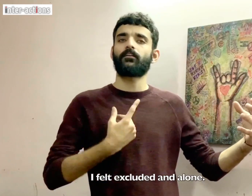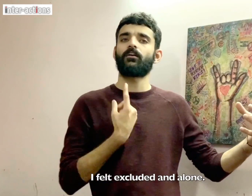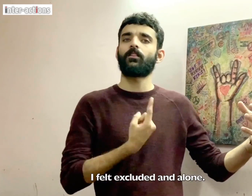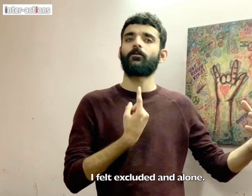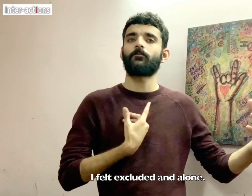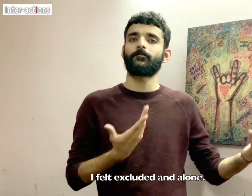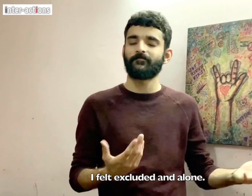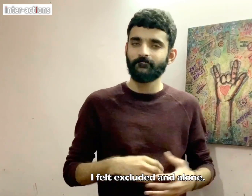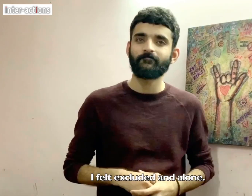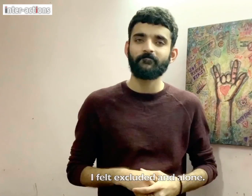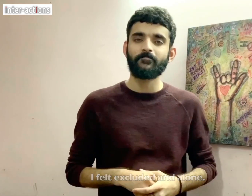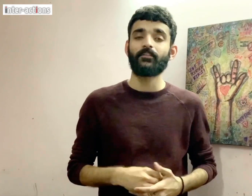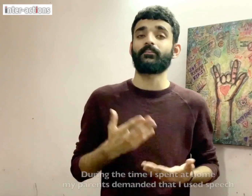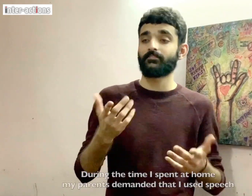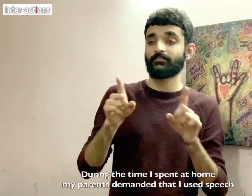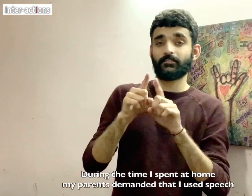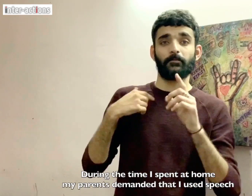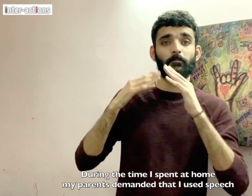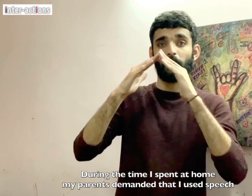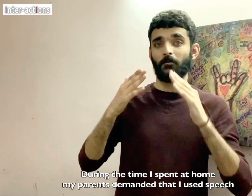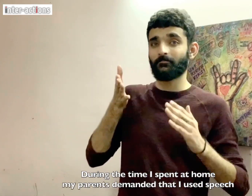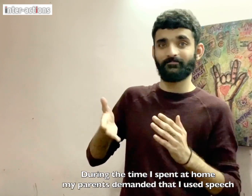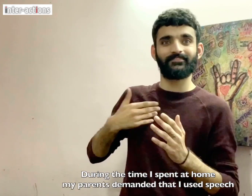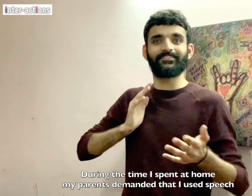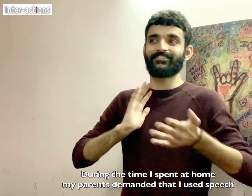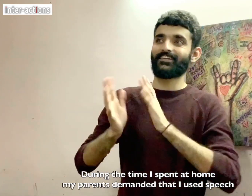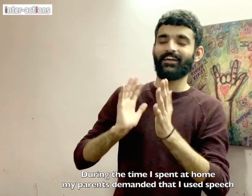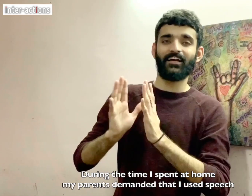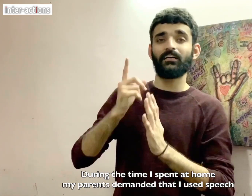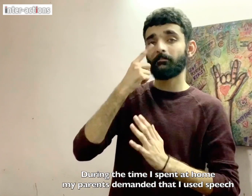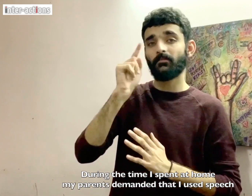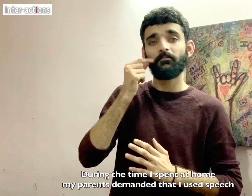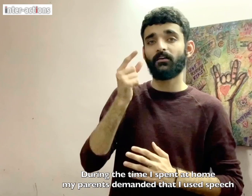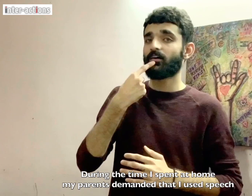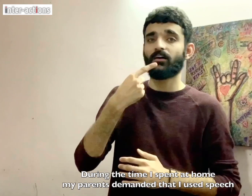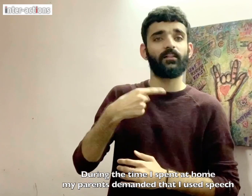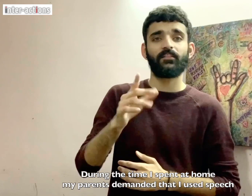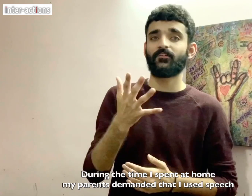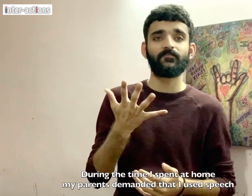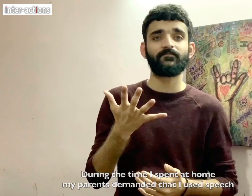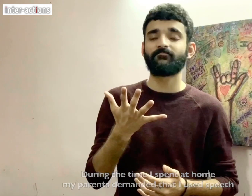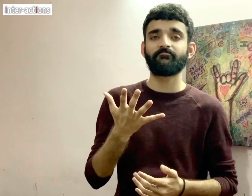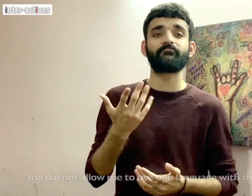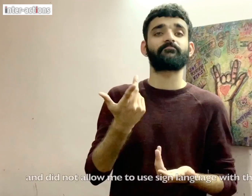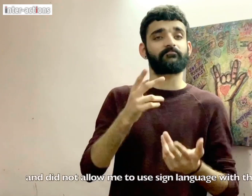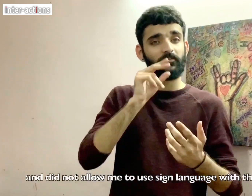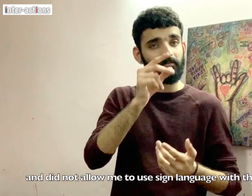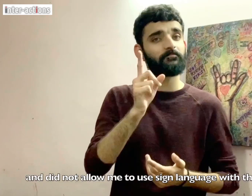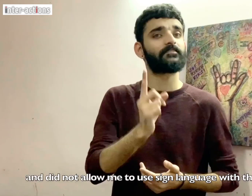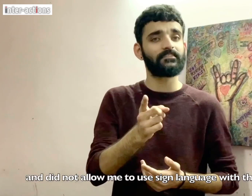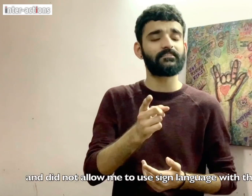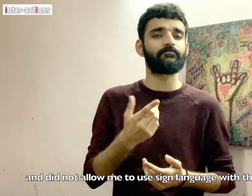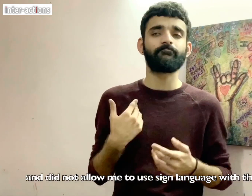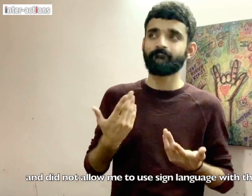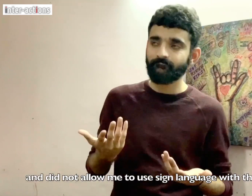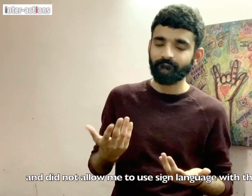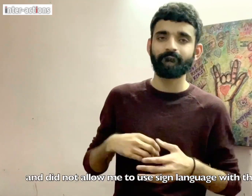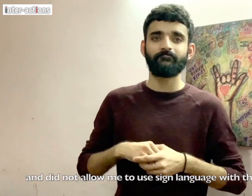alone. During the time I spent at home, my parents demanded that I use speech and did not allow me to use sign language with them.